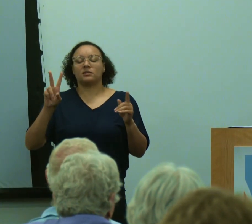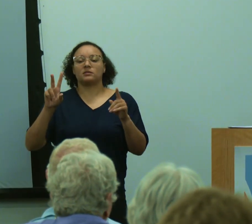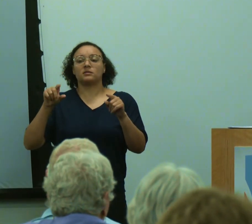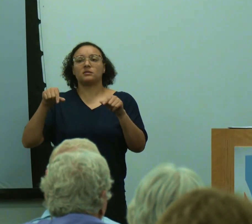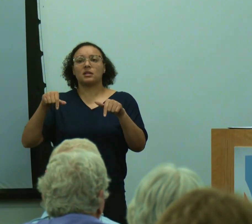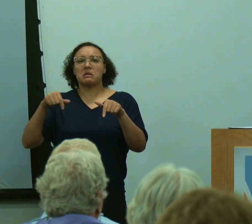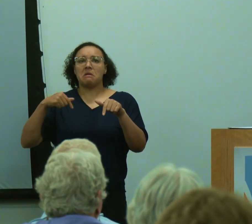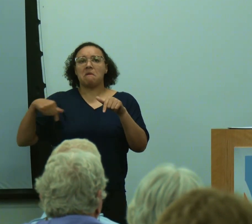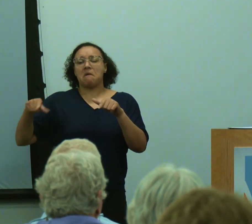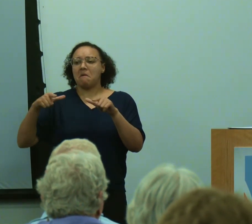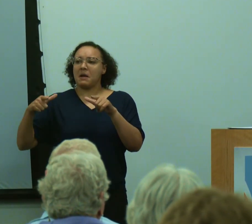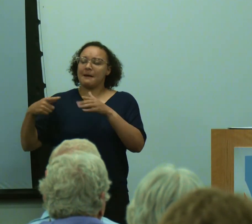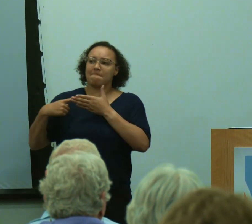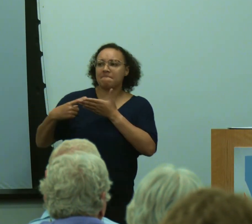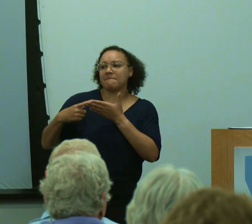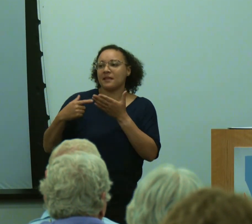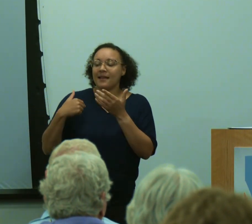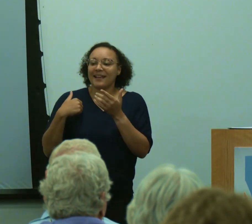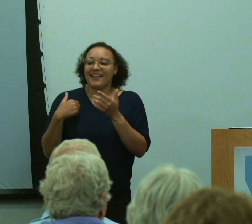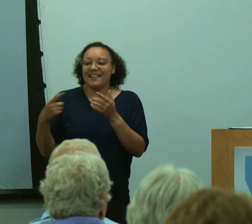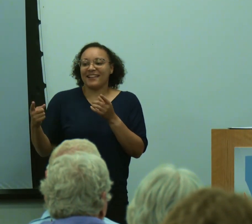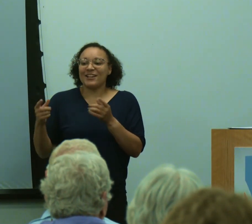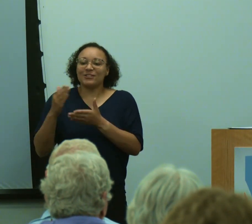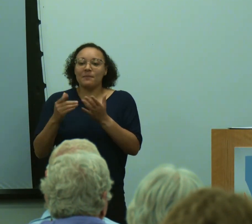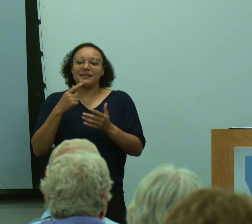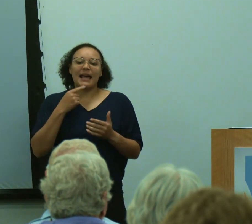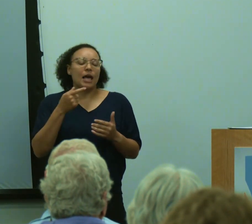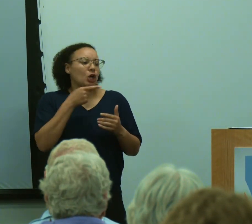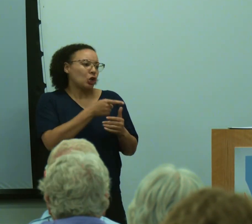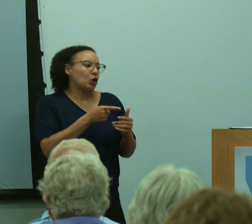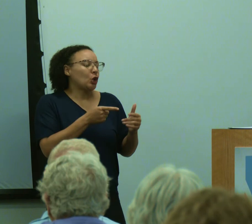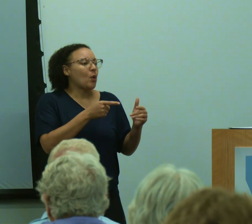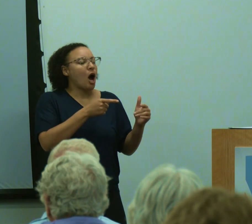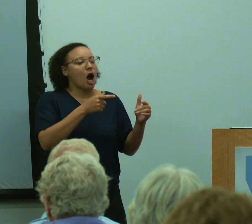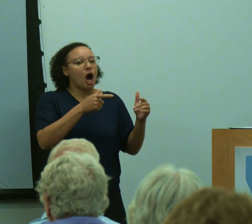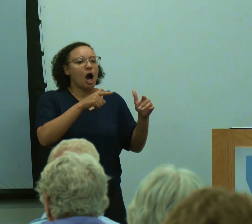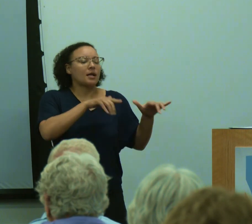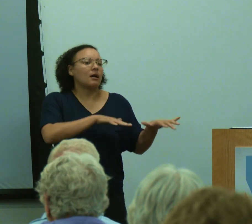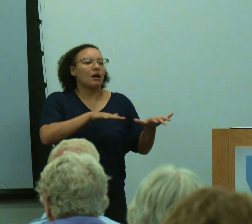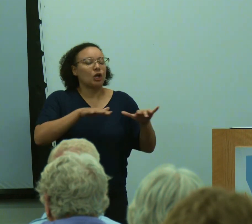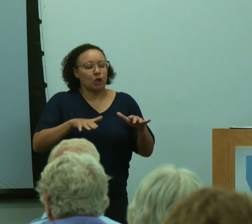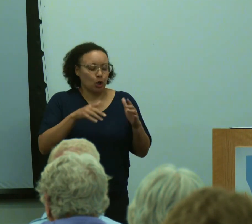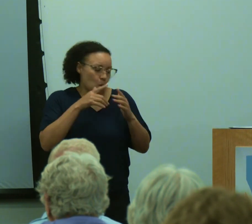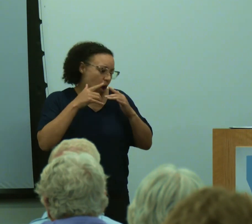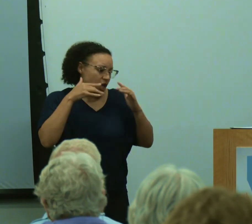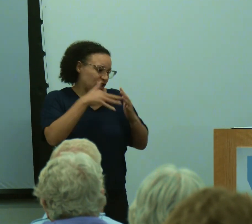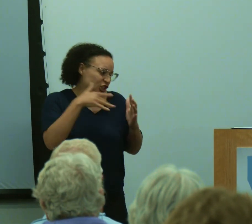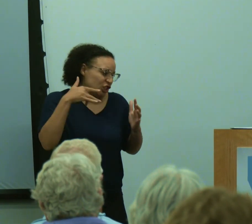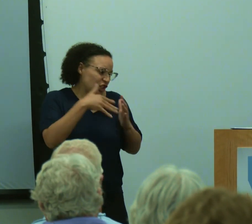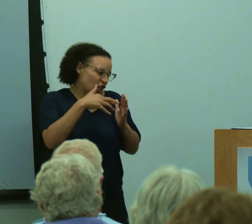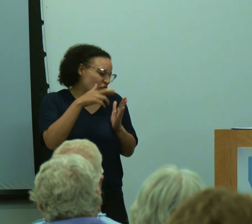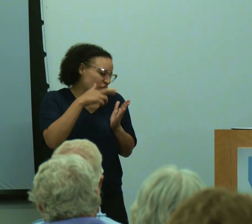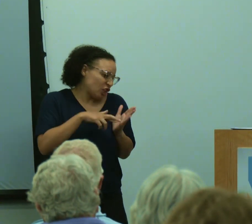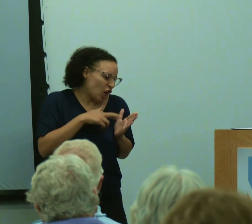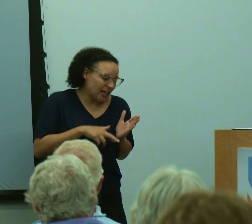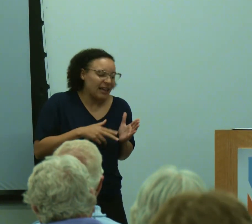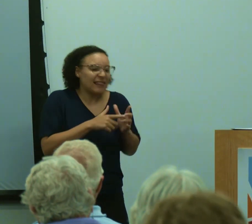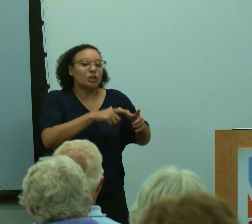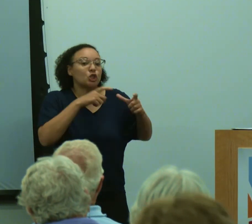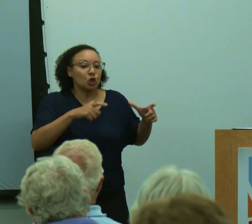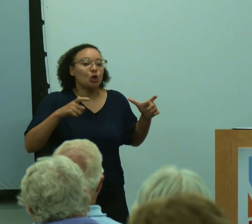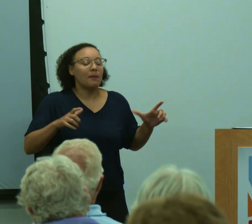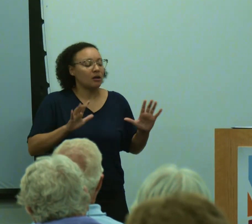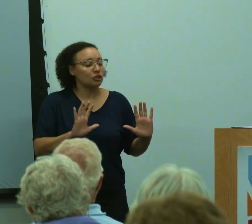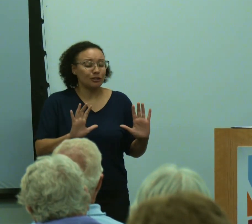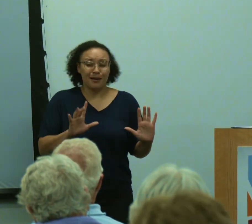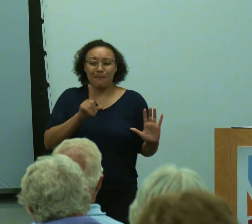so methodical, we study things to exhaustion, but actually